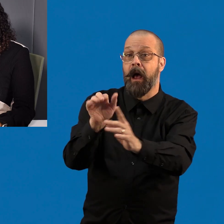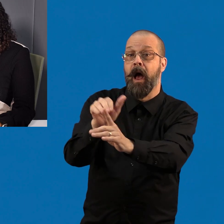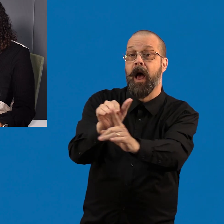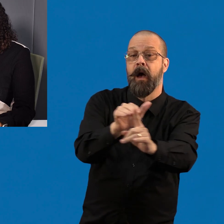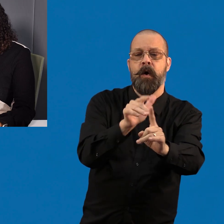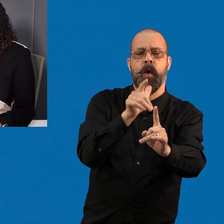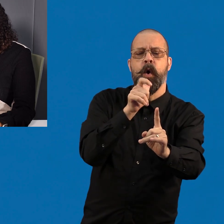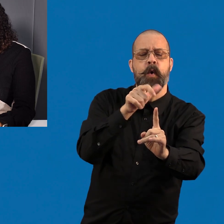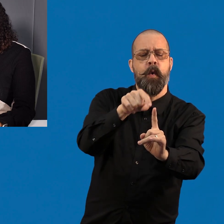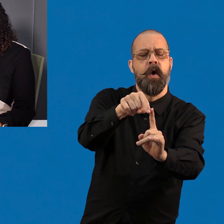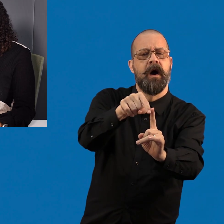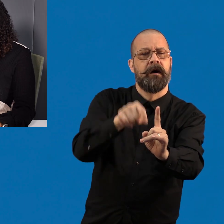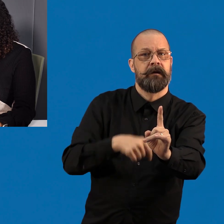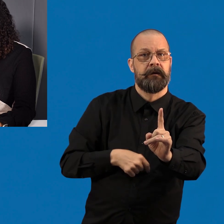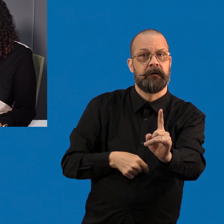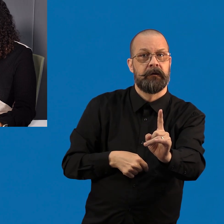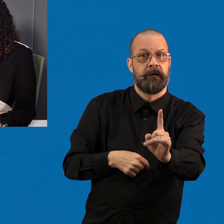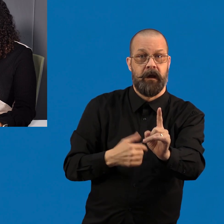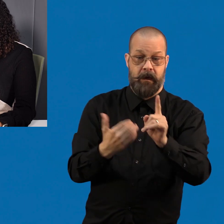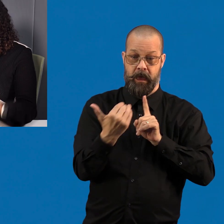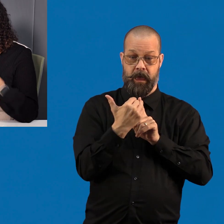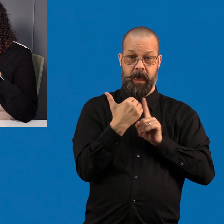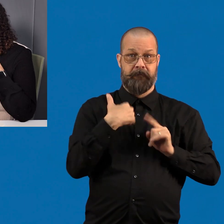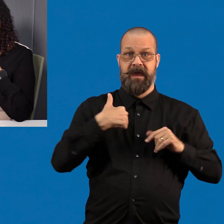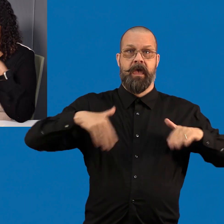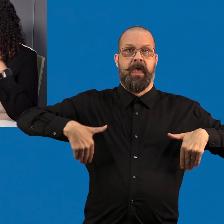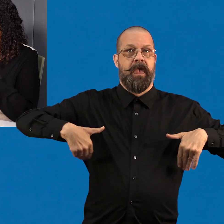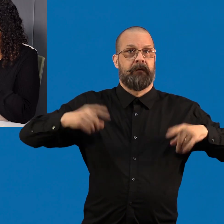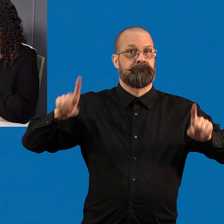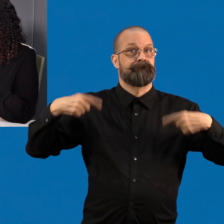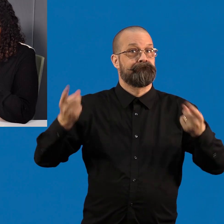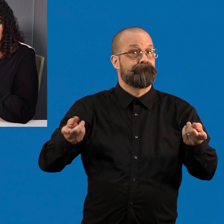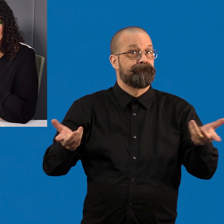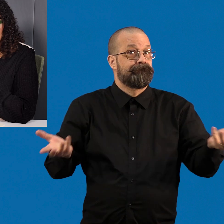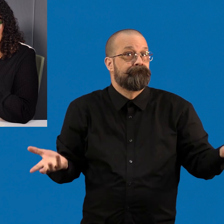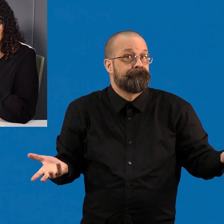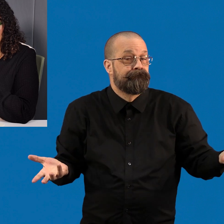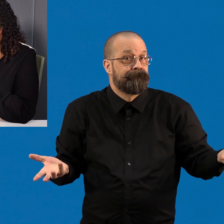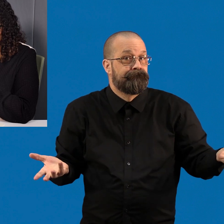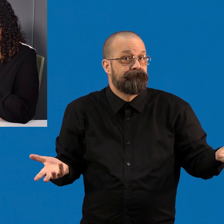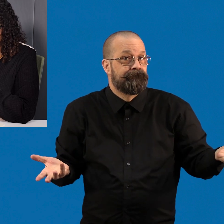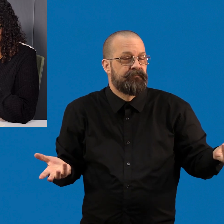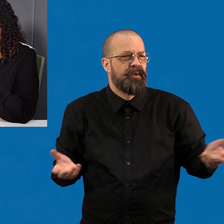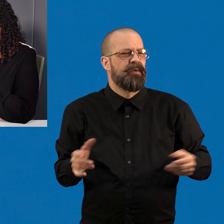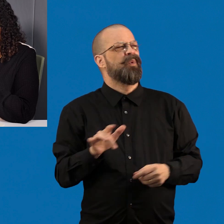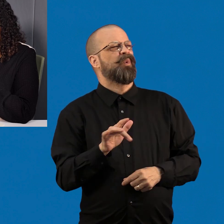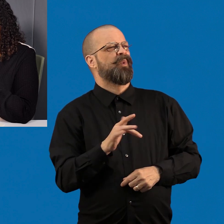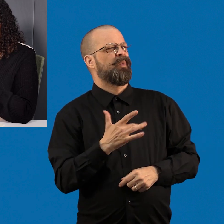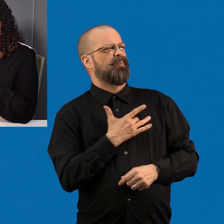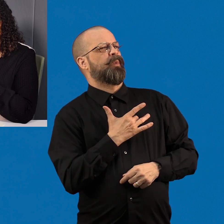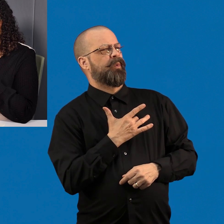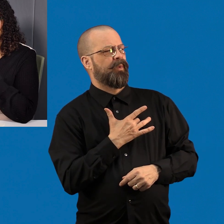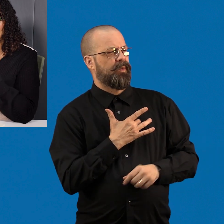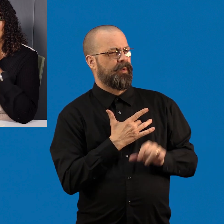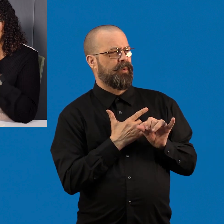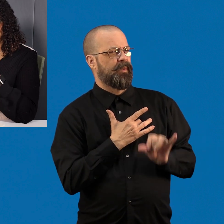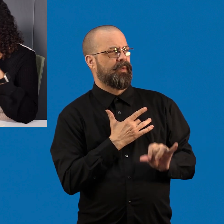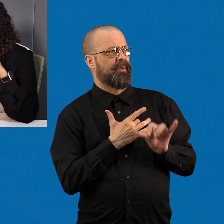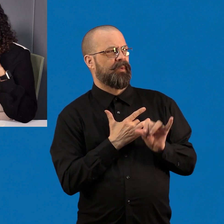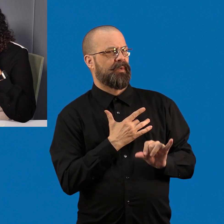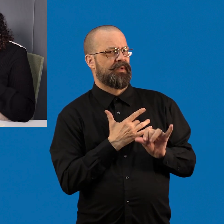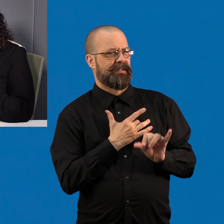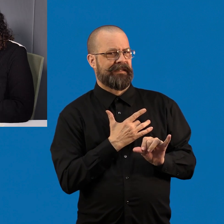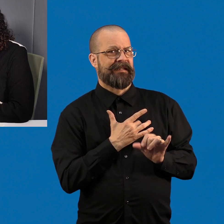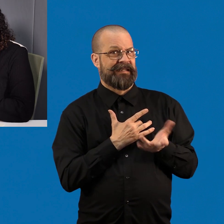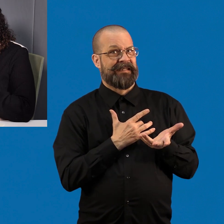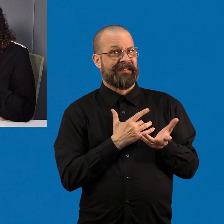plainly, "Who are you asking?" Because I've never been asked to participate in research. And that question, it really